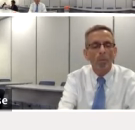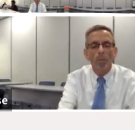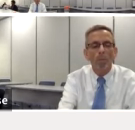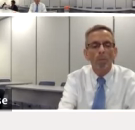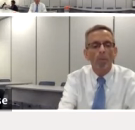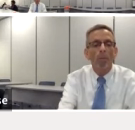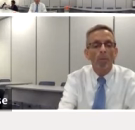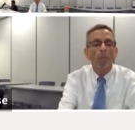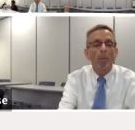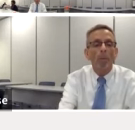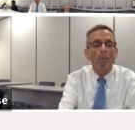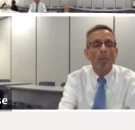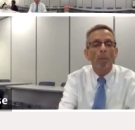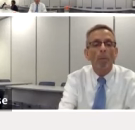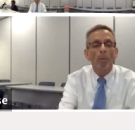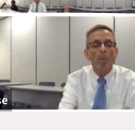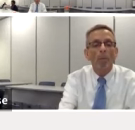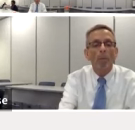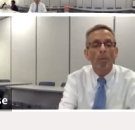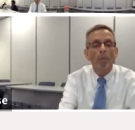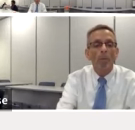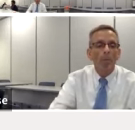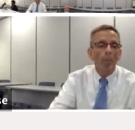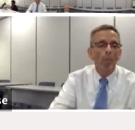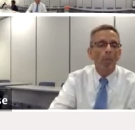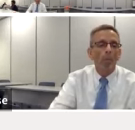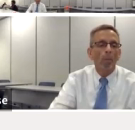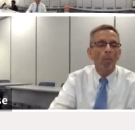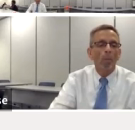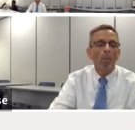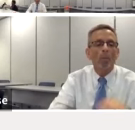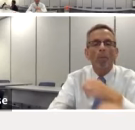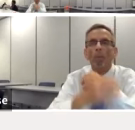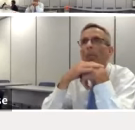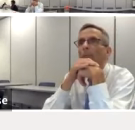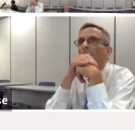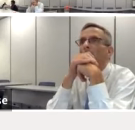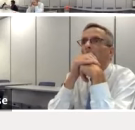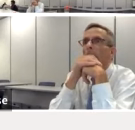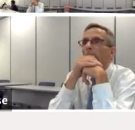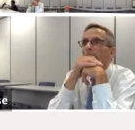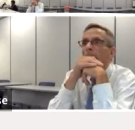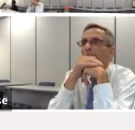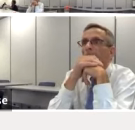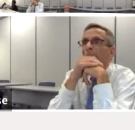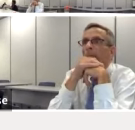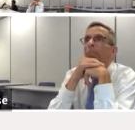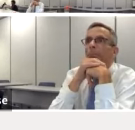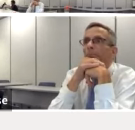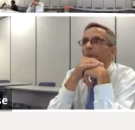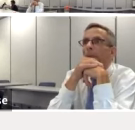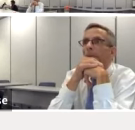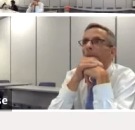But you can see, I'm not going to go through all the list because you can check it out on the PowerPoint later. I'll just mention a